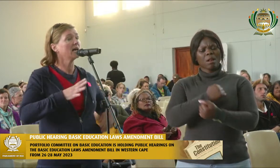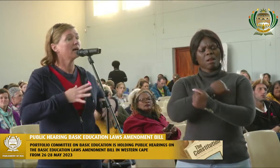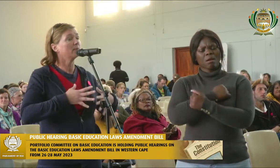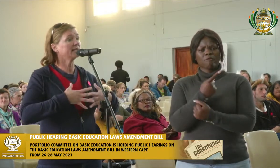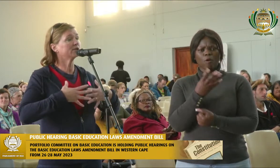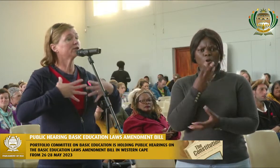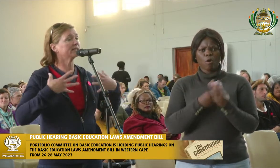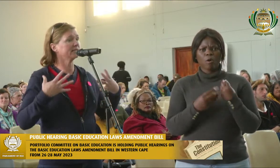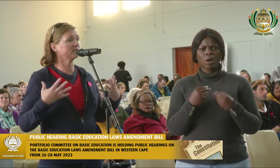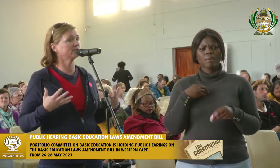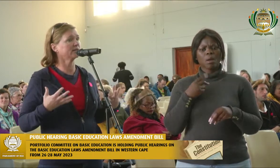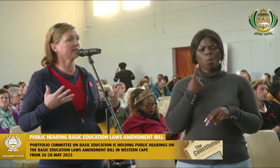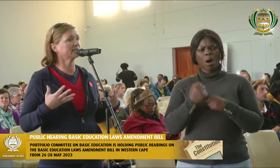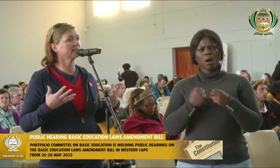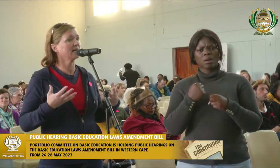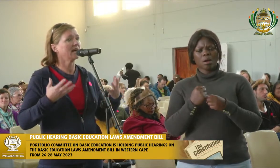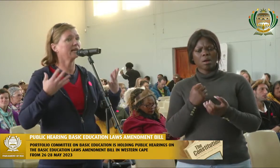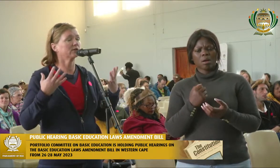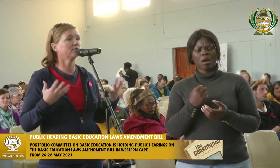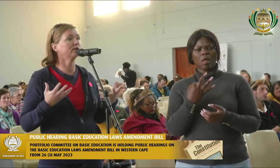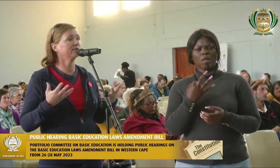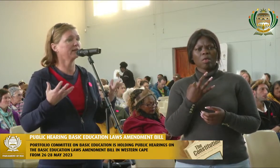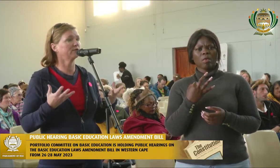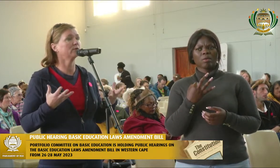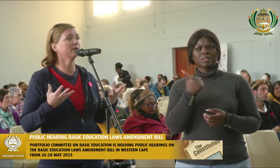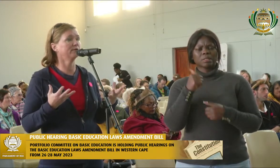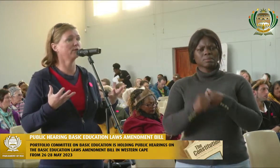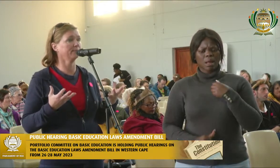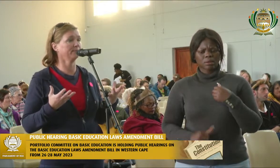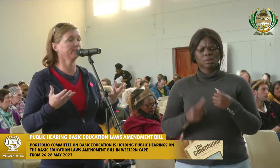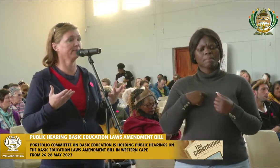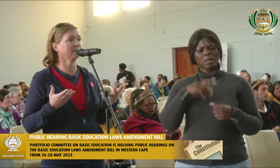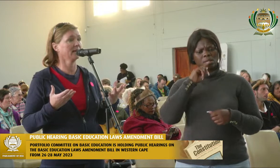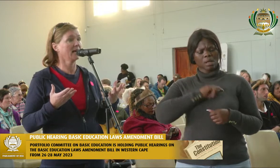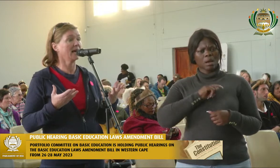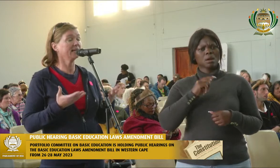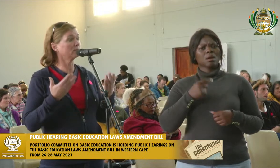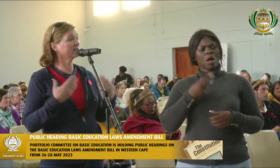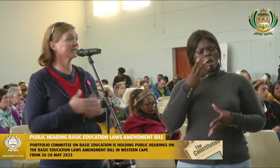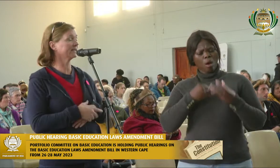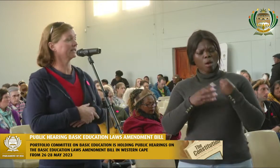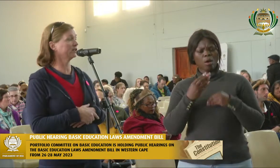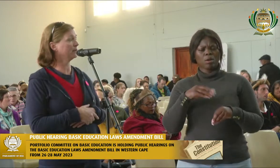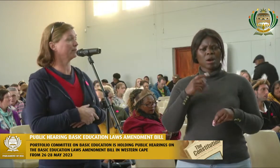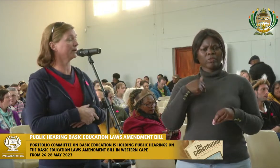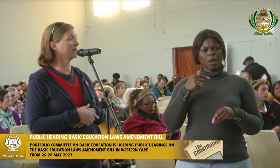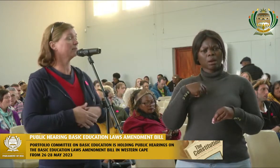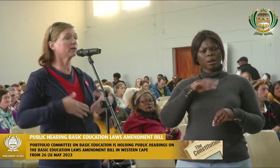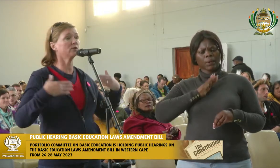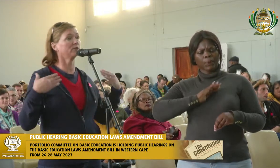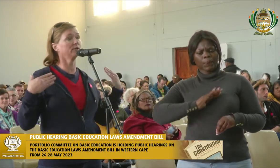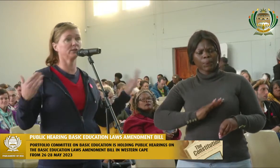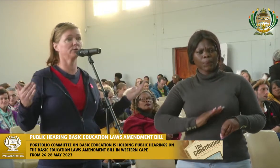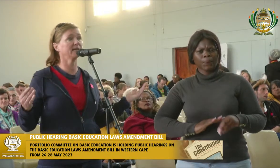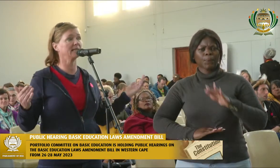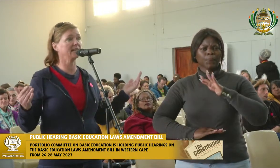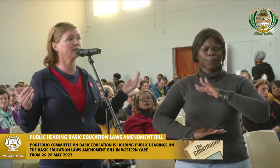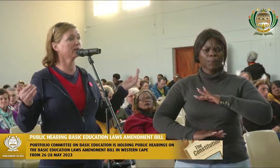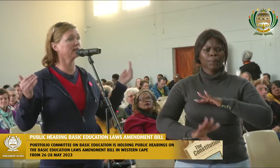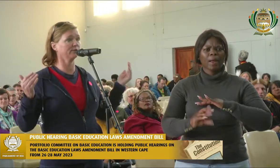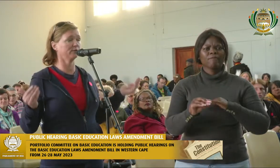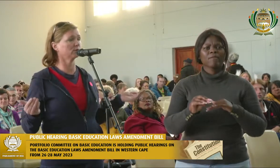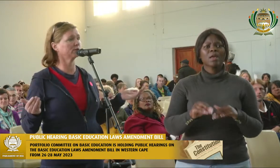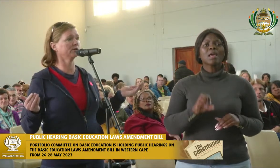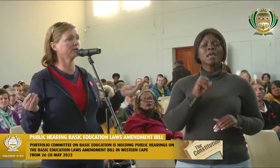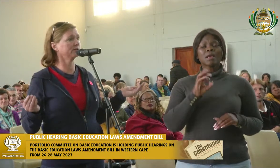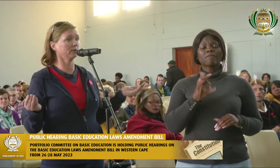he managed to de-stress, and I got rid of that trauma for him. And it wasn't cheap. And I'm not a rich white lady